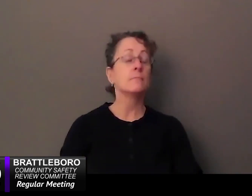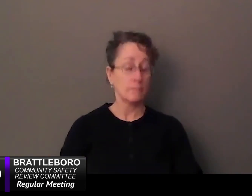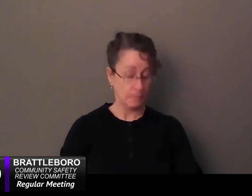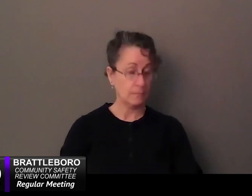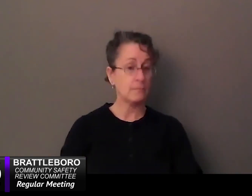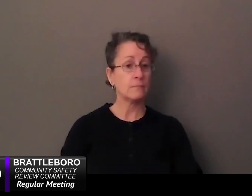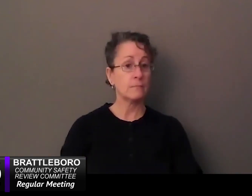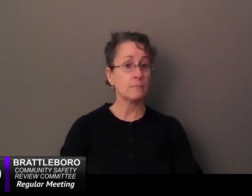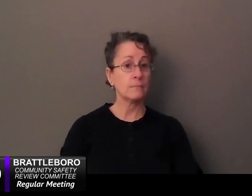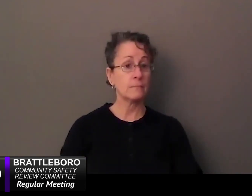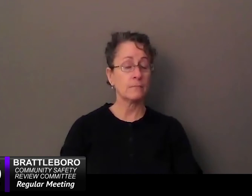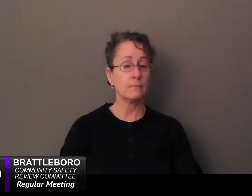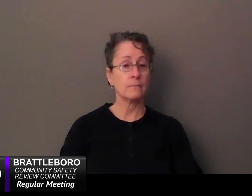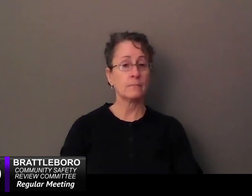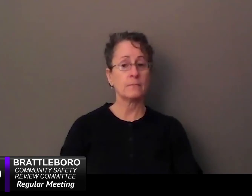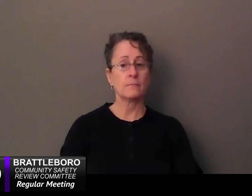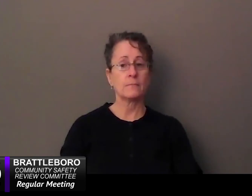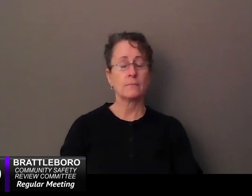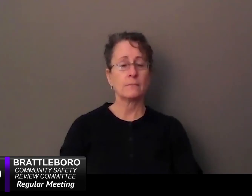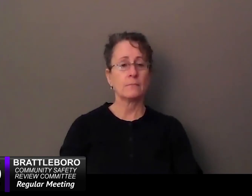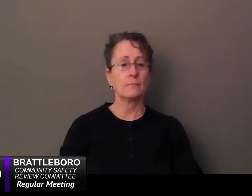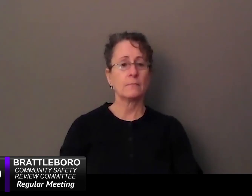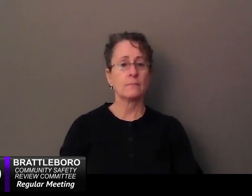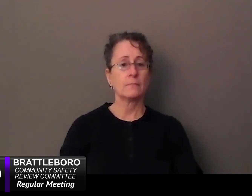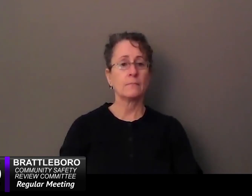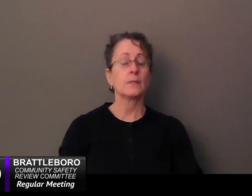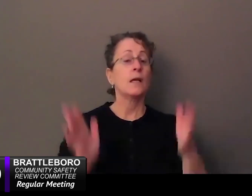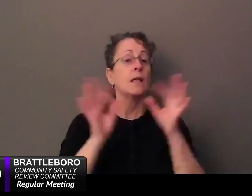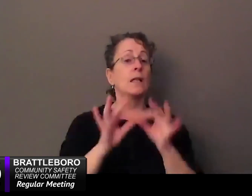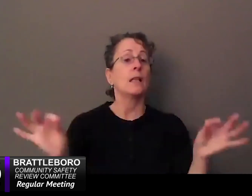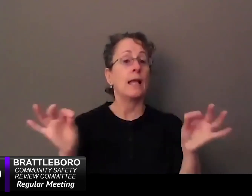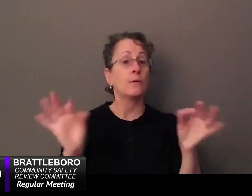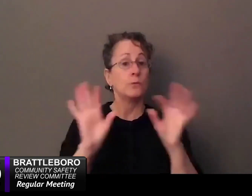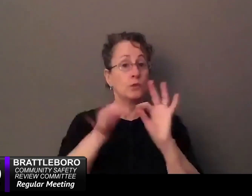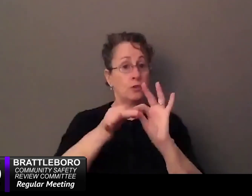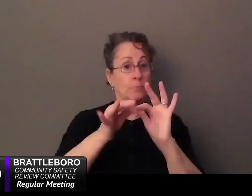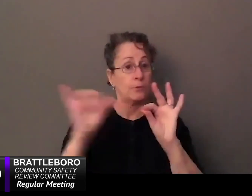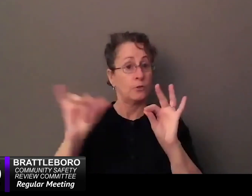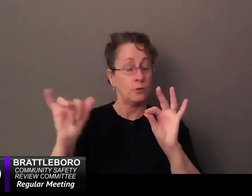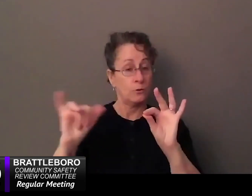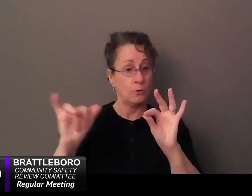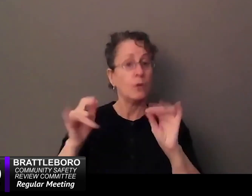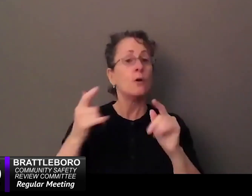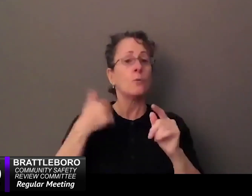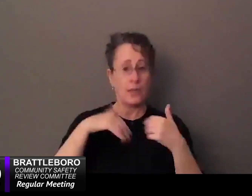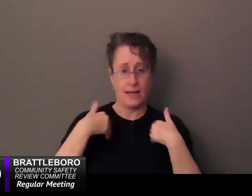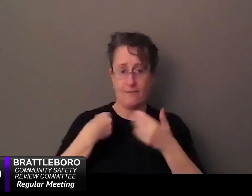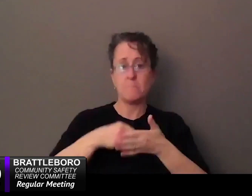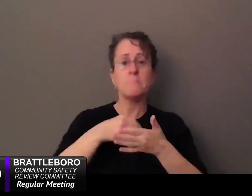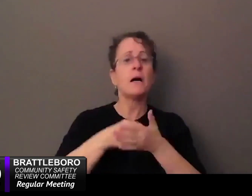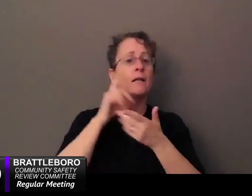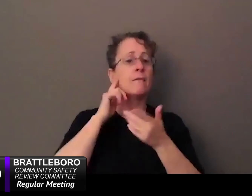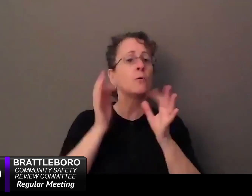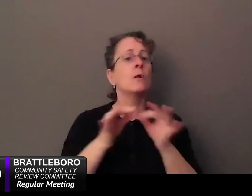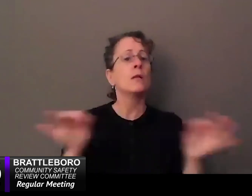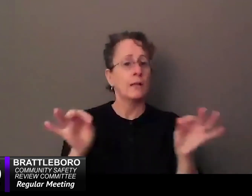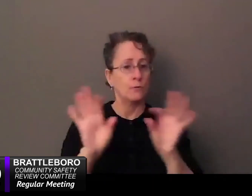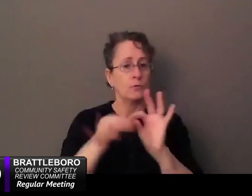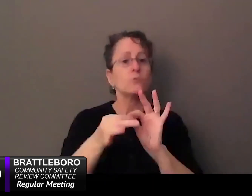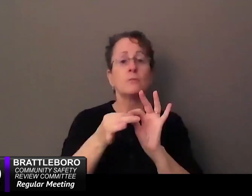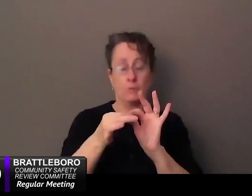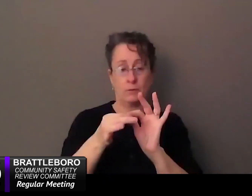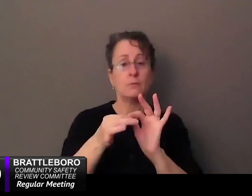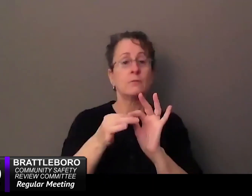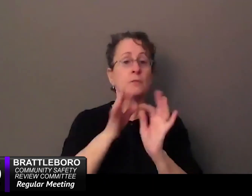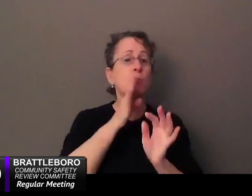let's, and I'm just going to add in there language interpreters too. So we have money for language interpreters as well.